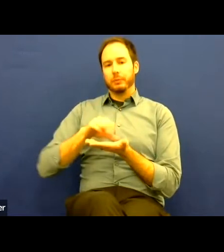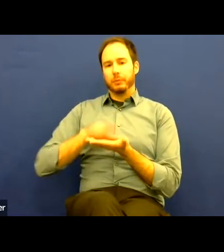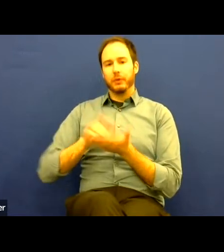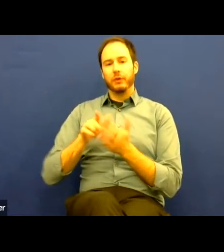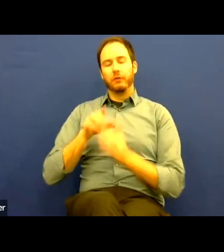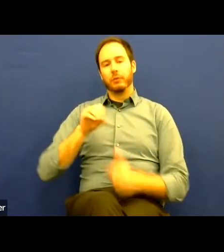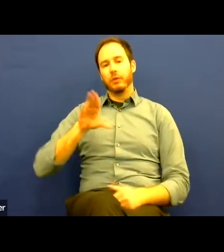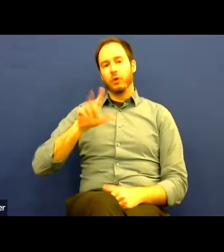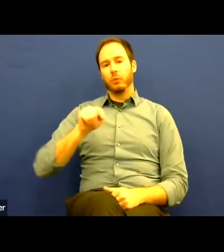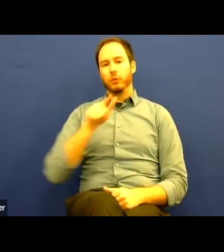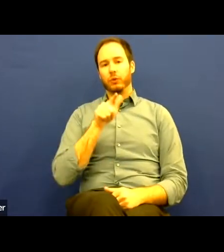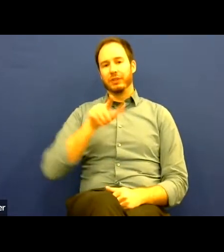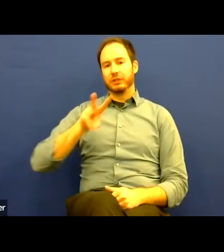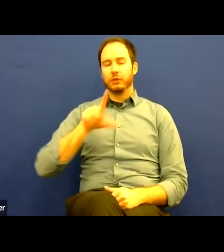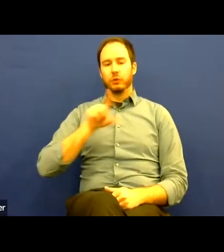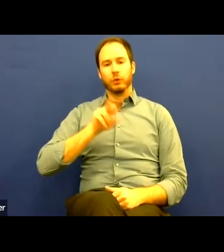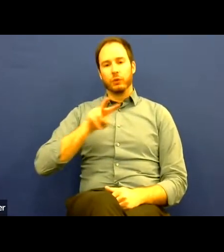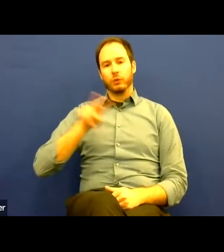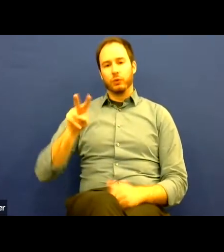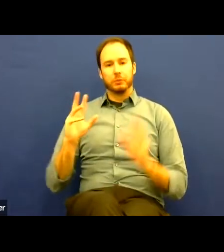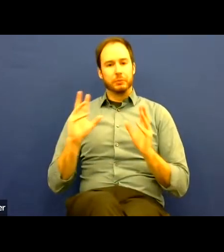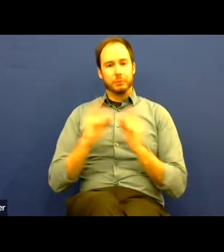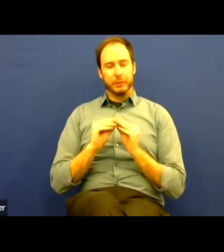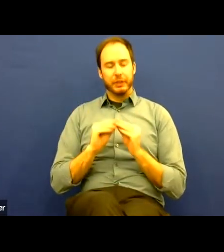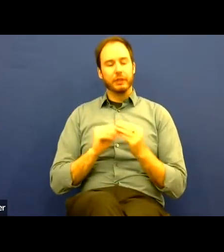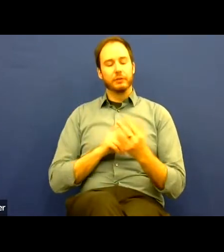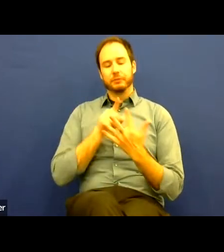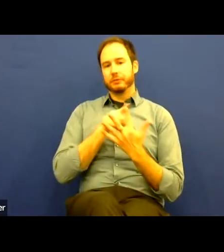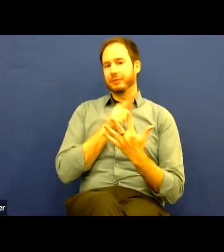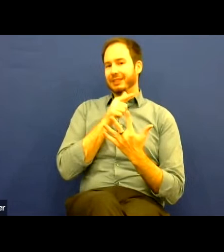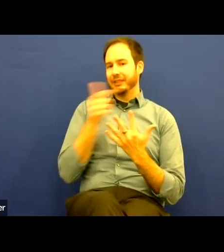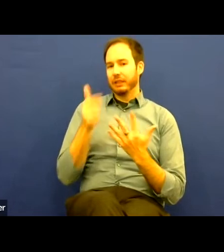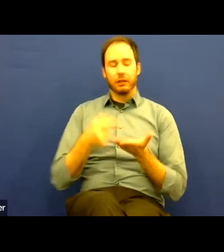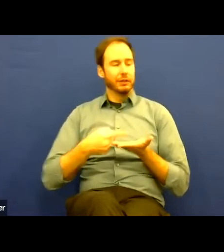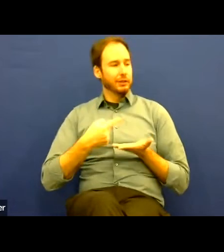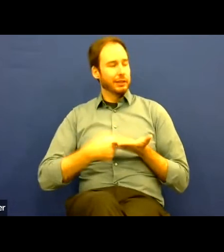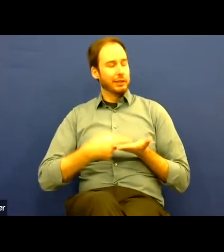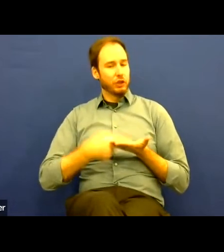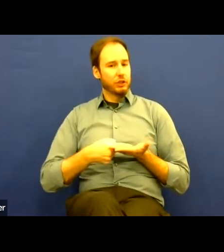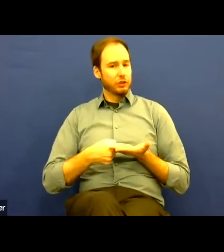October 26, 2022 meeting. Second. Any discussion?